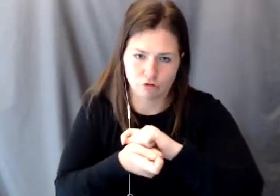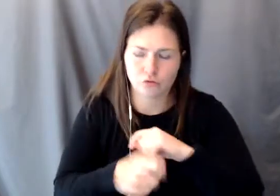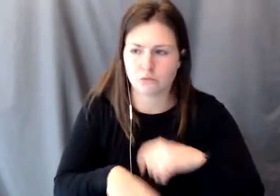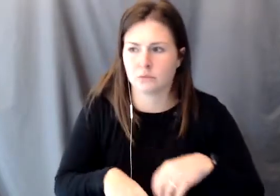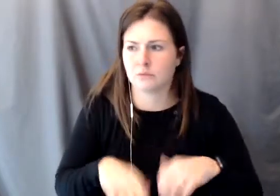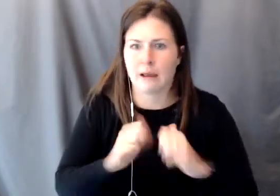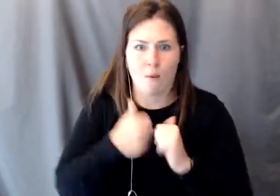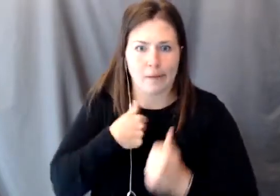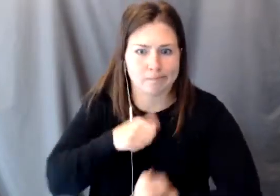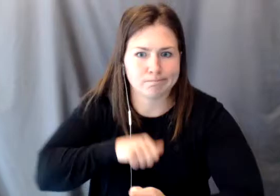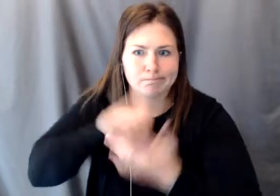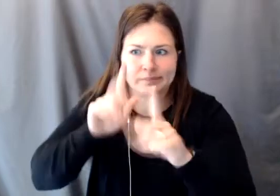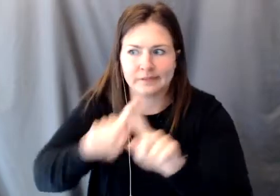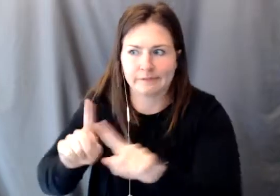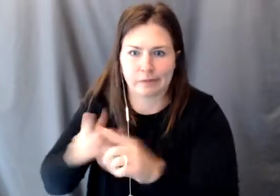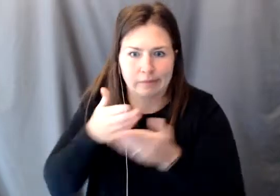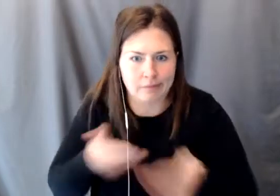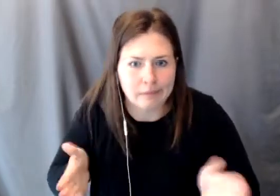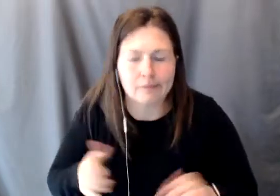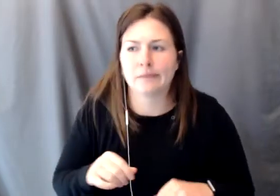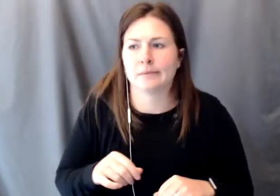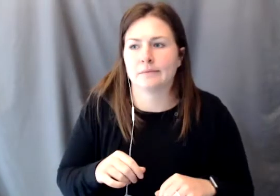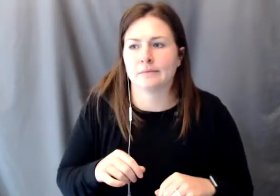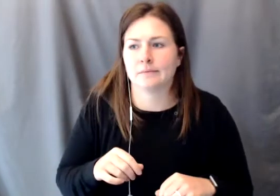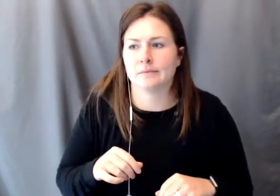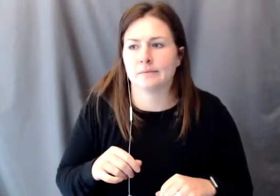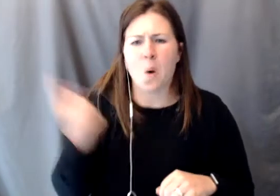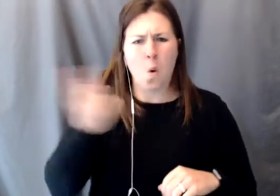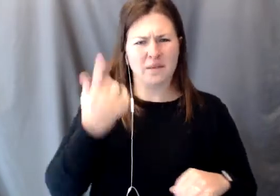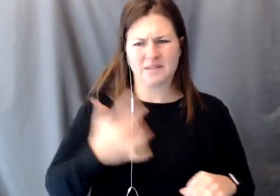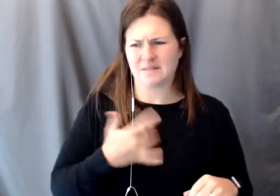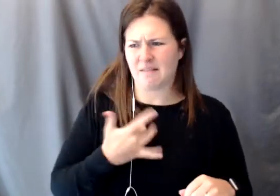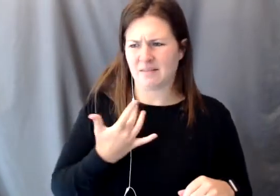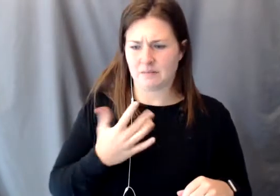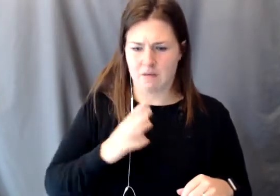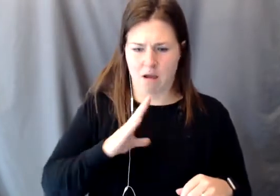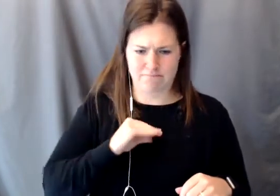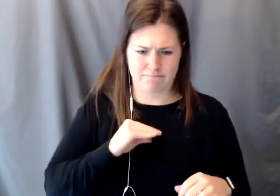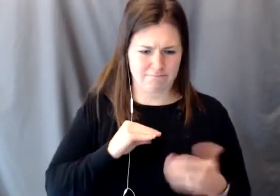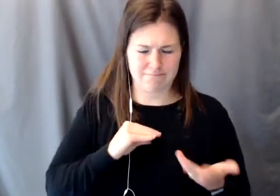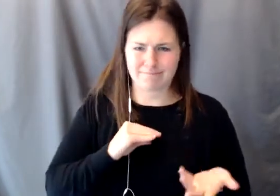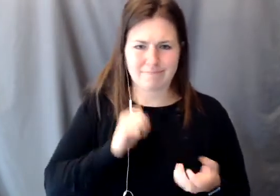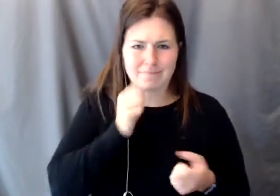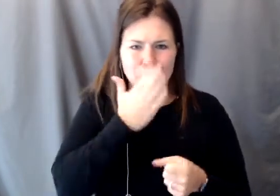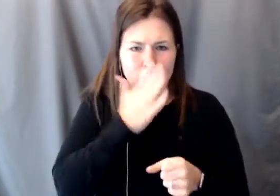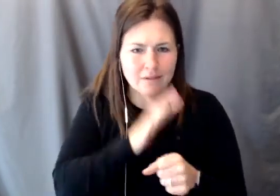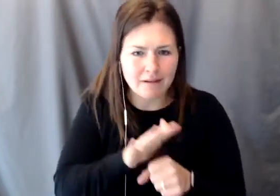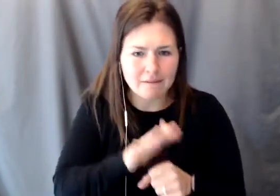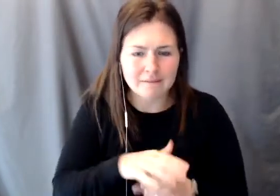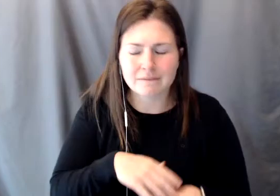remember always feeling slighted, you know, feeling less than. I have my one sister, Barb, and I love her dearly, but she was on